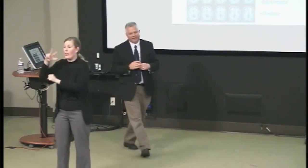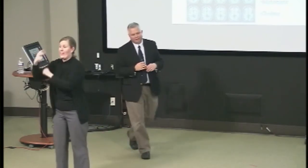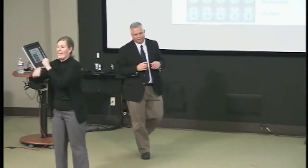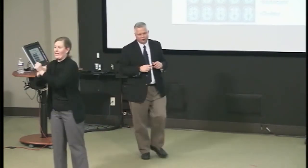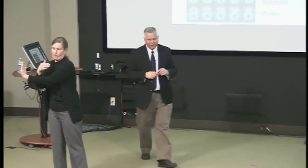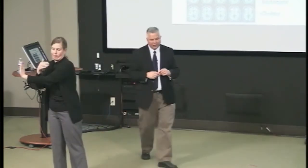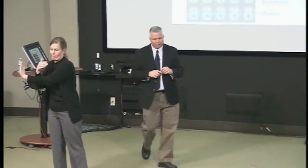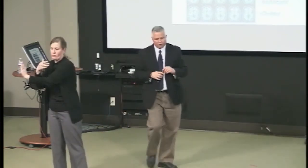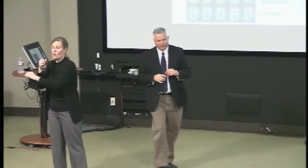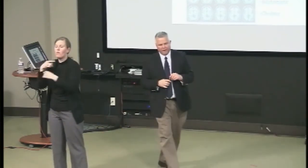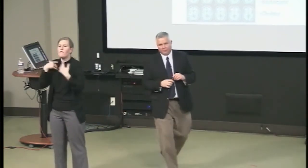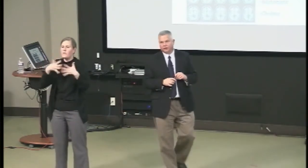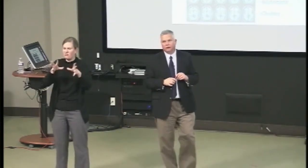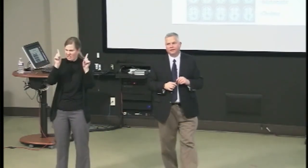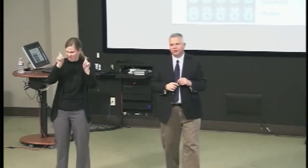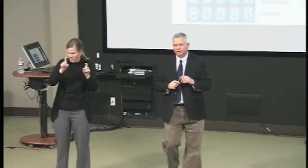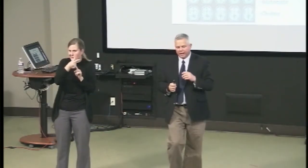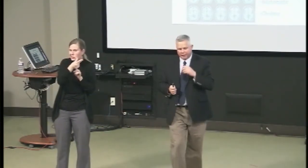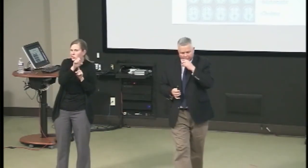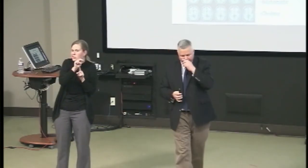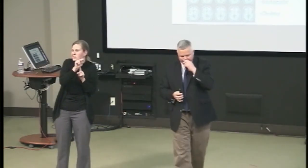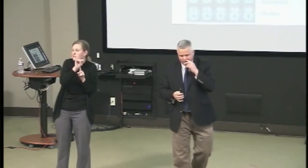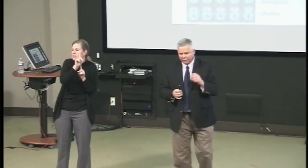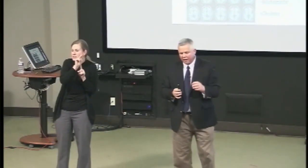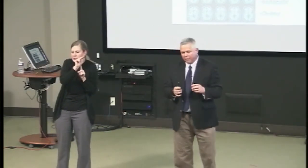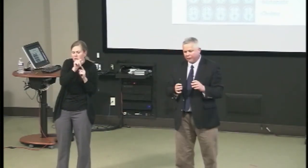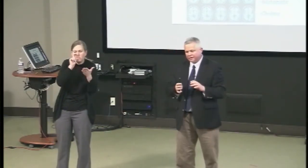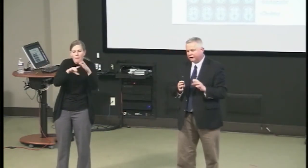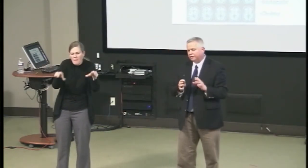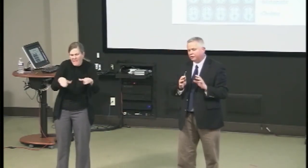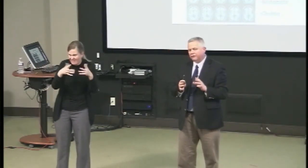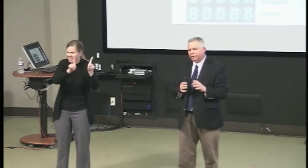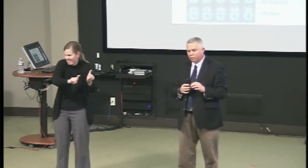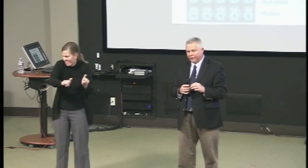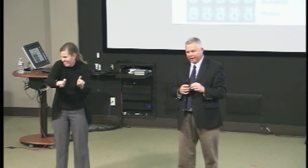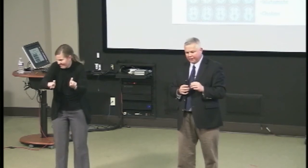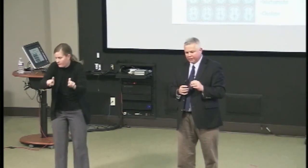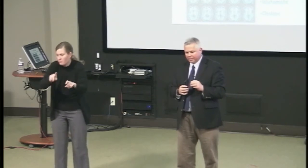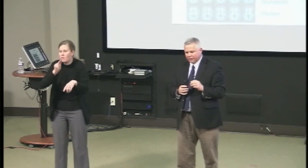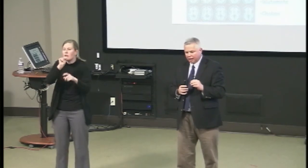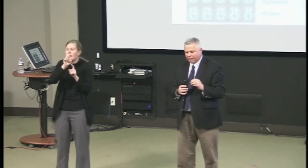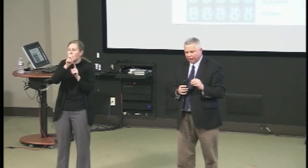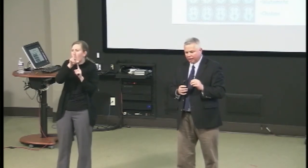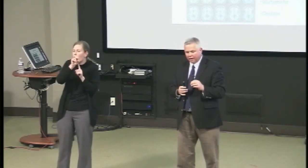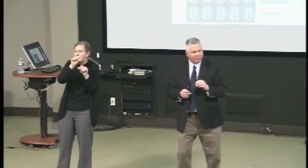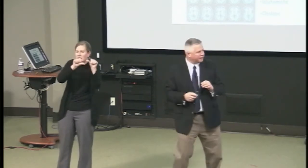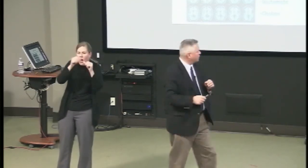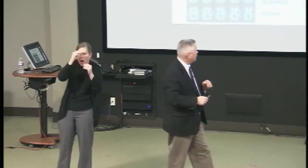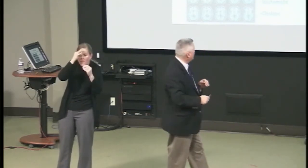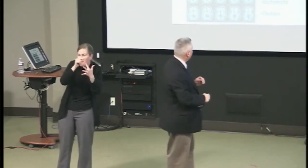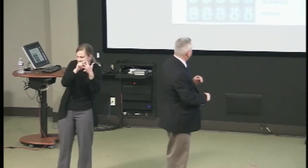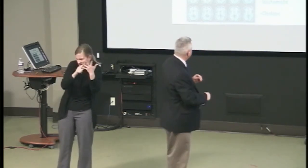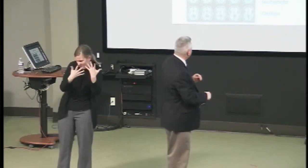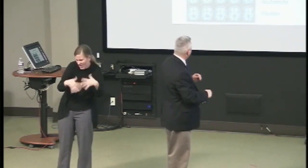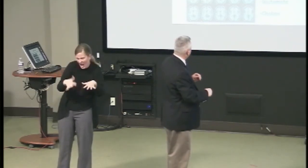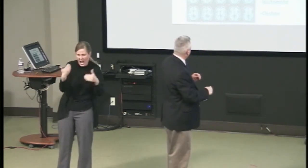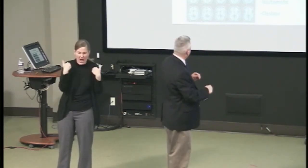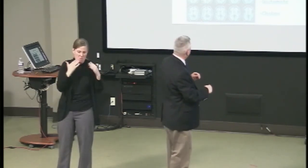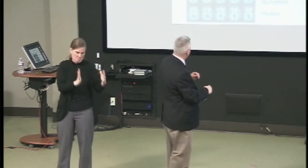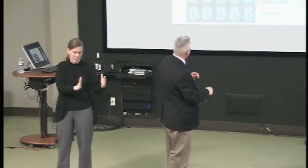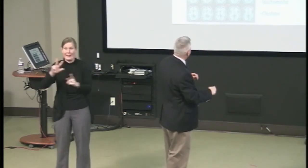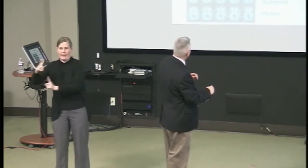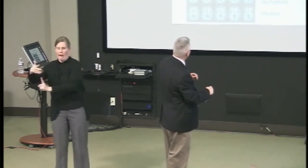MRS, unfortunately, I won't have time to go into the data from MRS. I'll give you a very quick update. But this